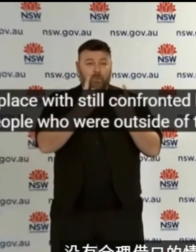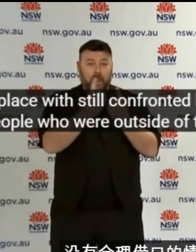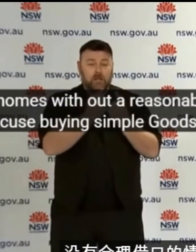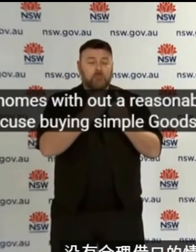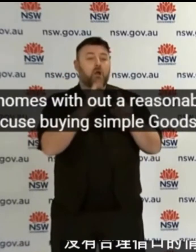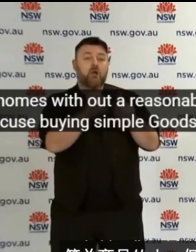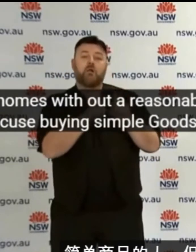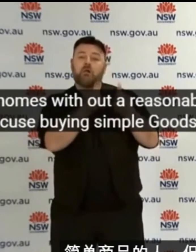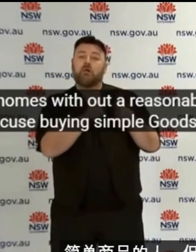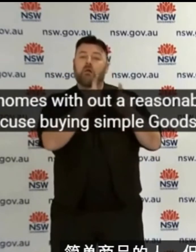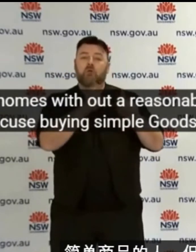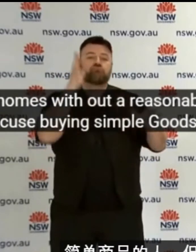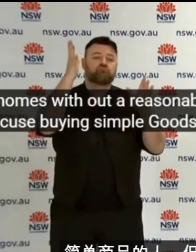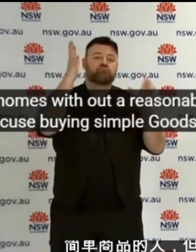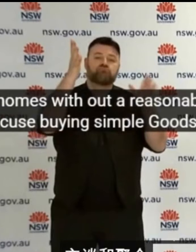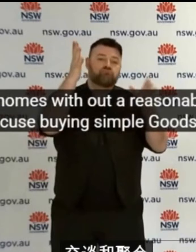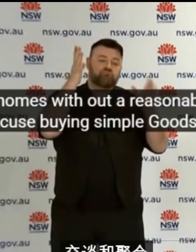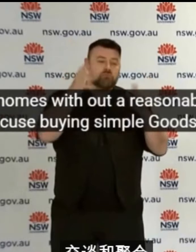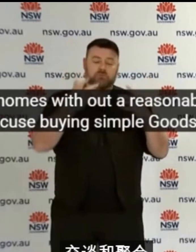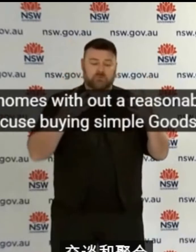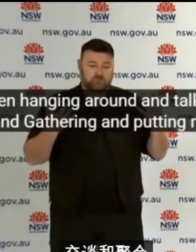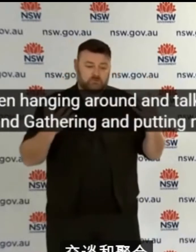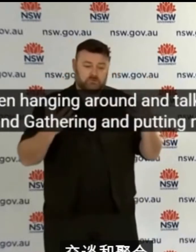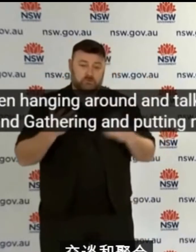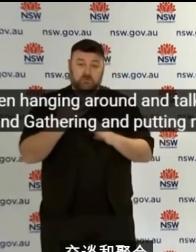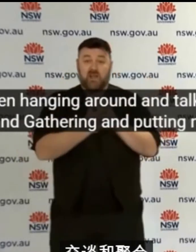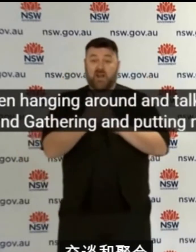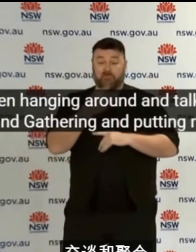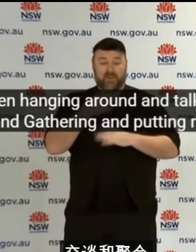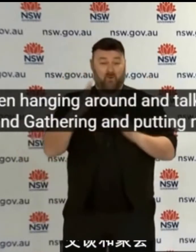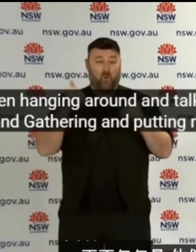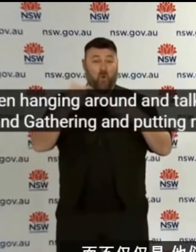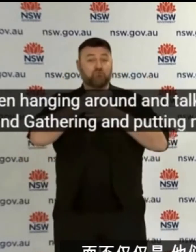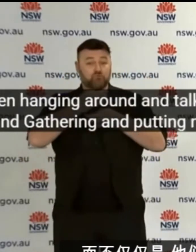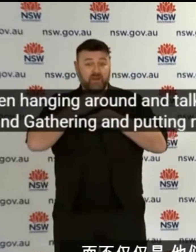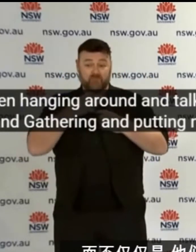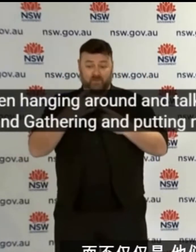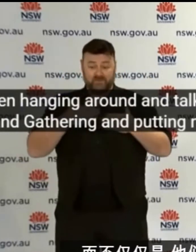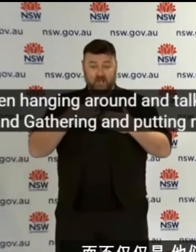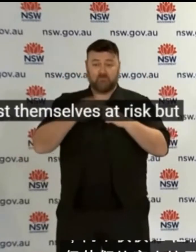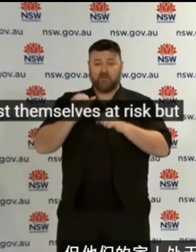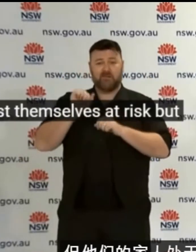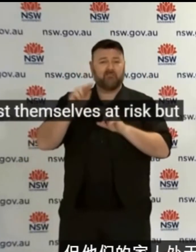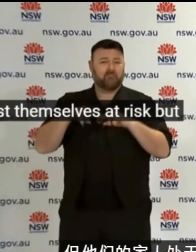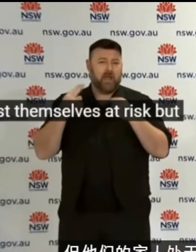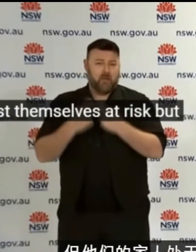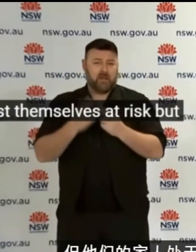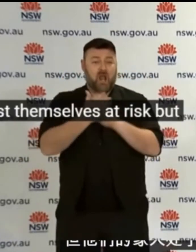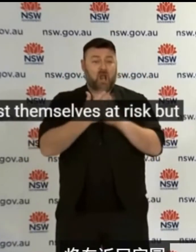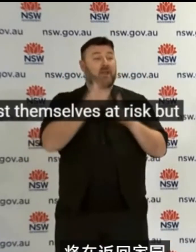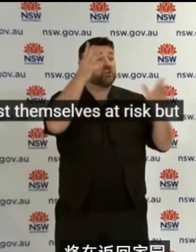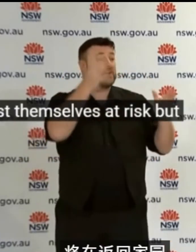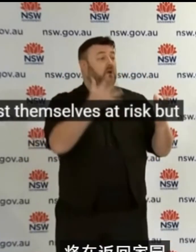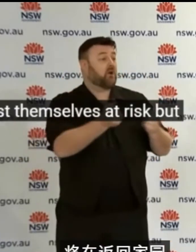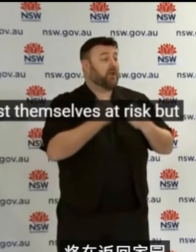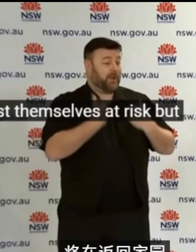hanging around and talking and gathering and putting not just themselves at risk but their family at risk, where they would return home and